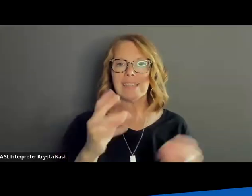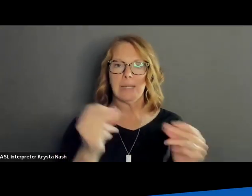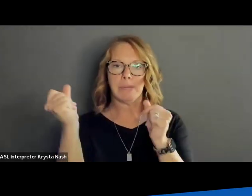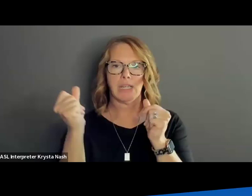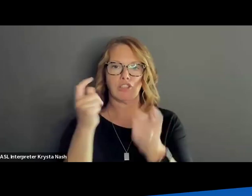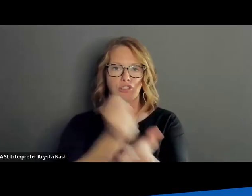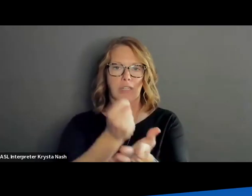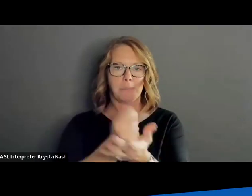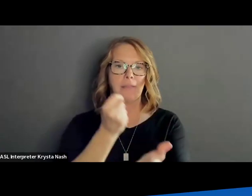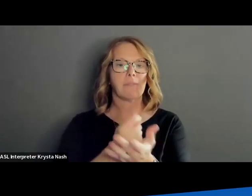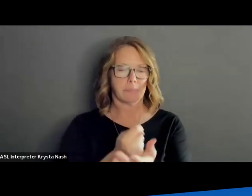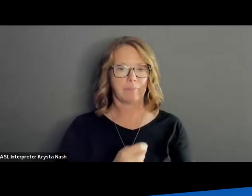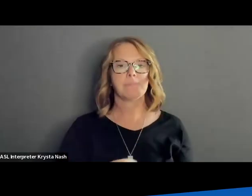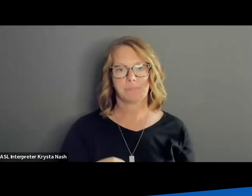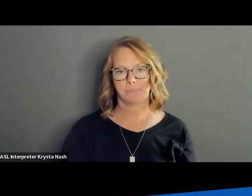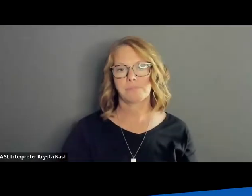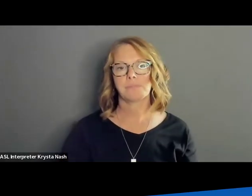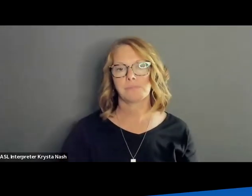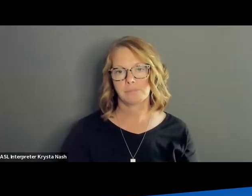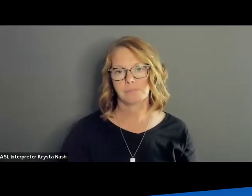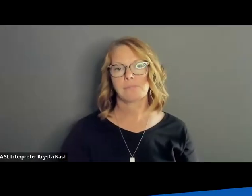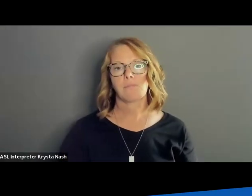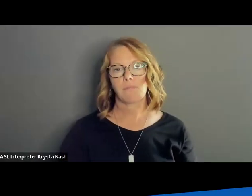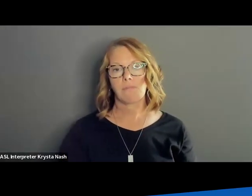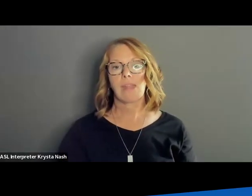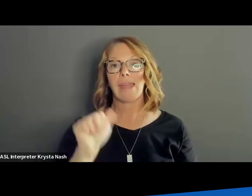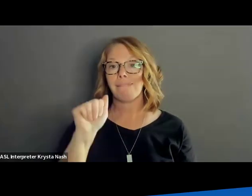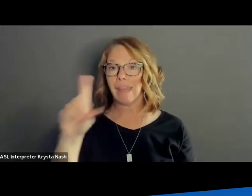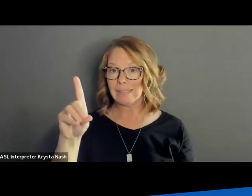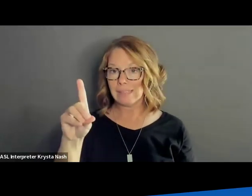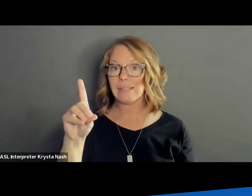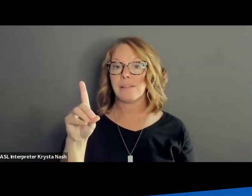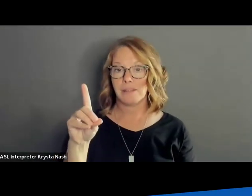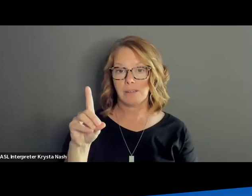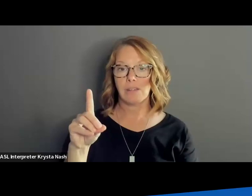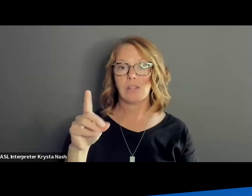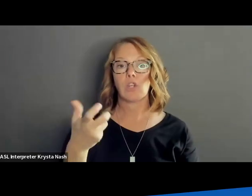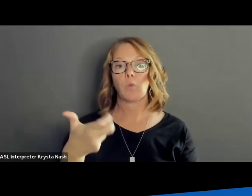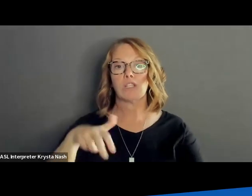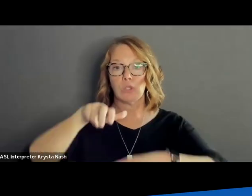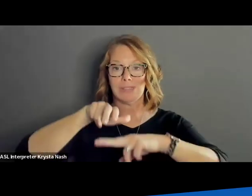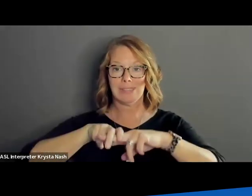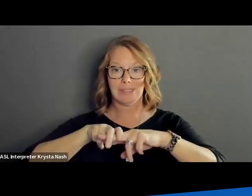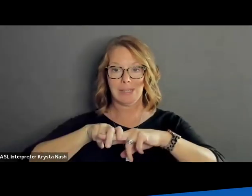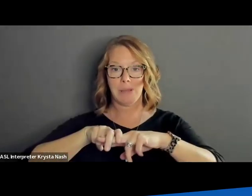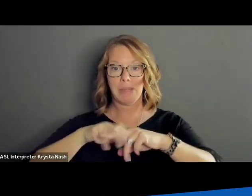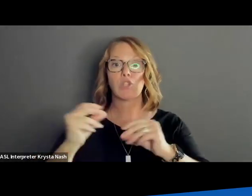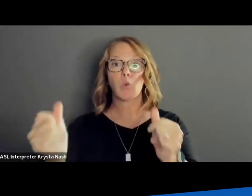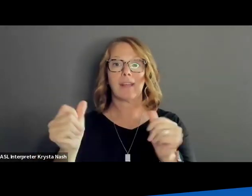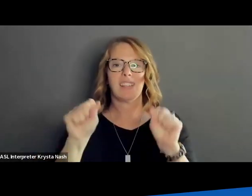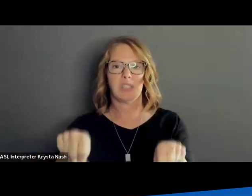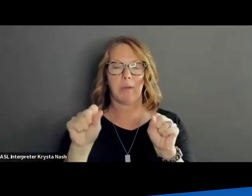orthostatic hypotension. If you have AD, you want to sit the person up as quickly